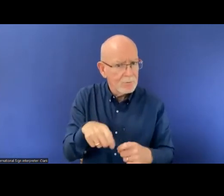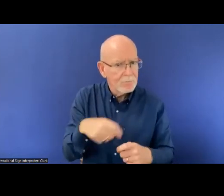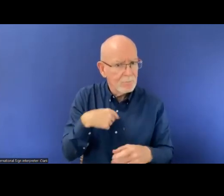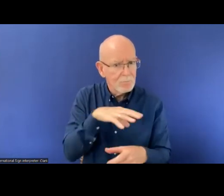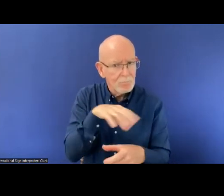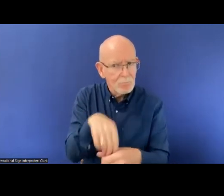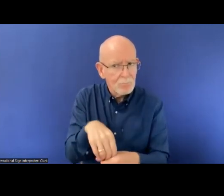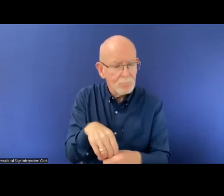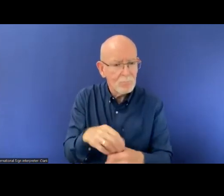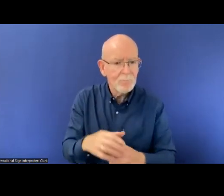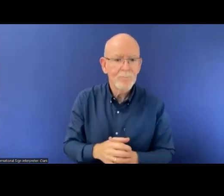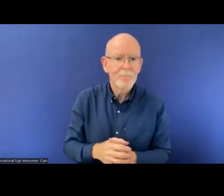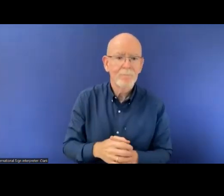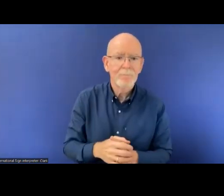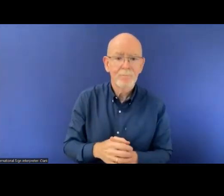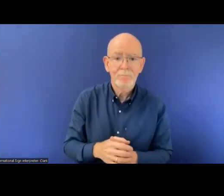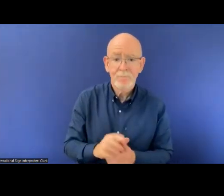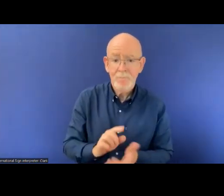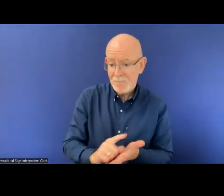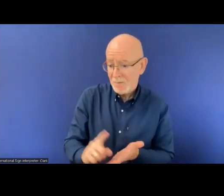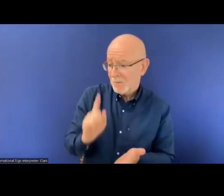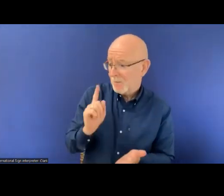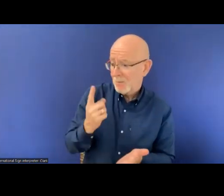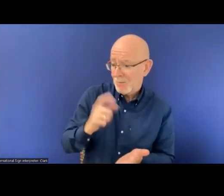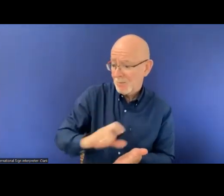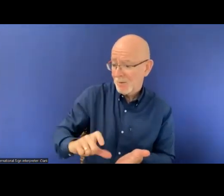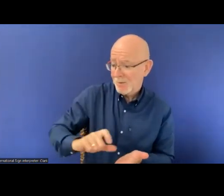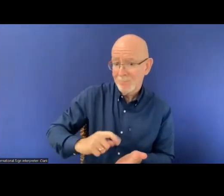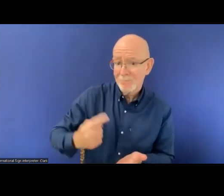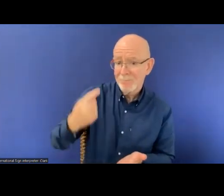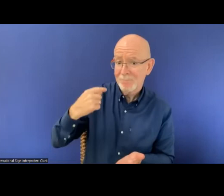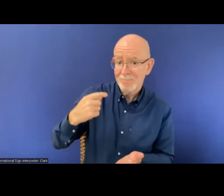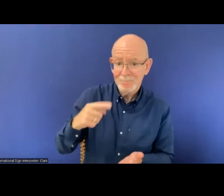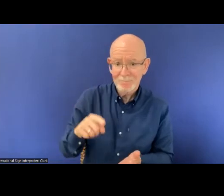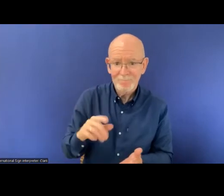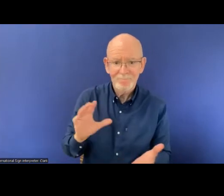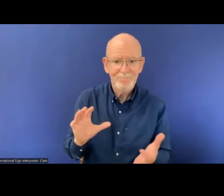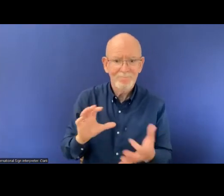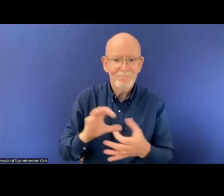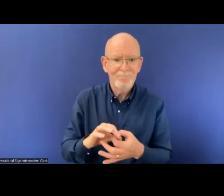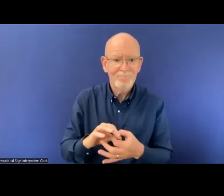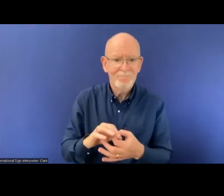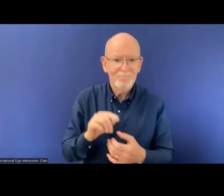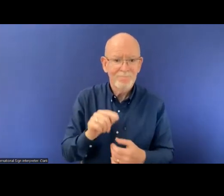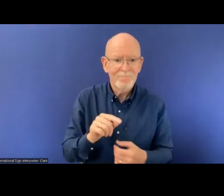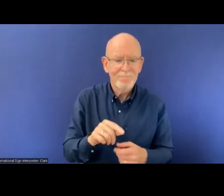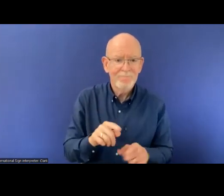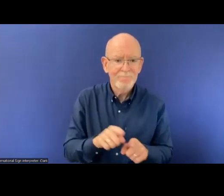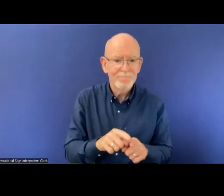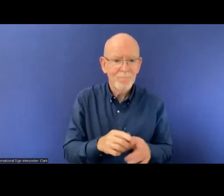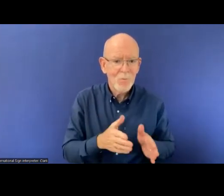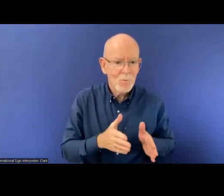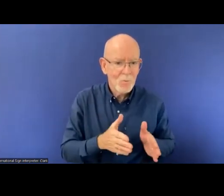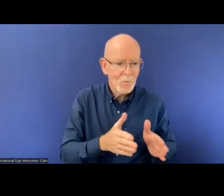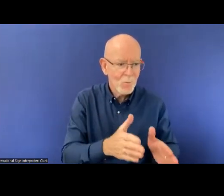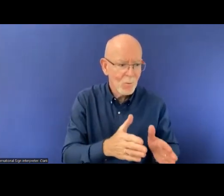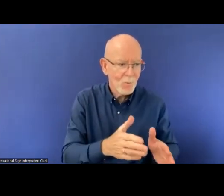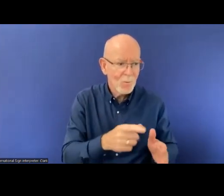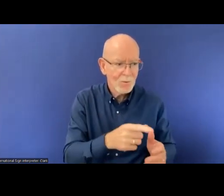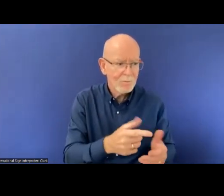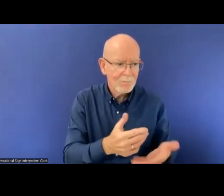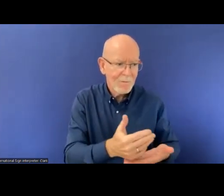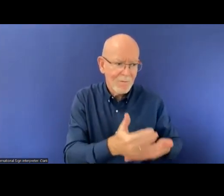between road safety and vision was included in the political declaration of